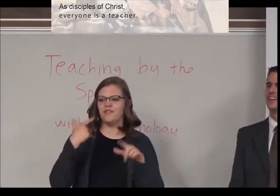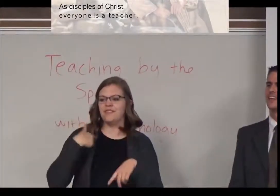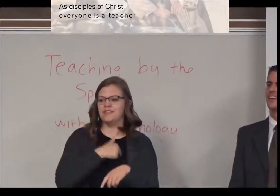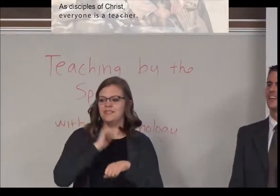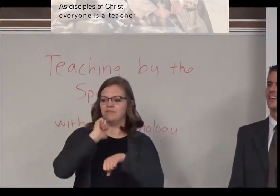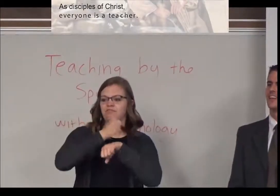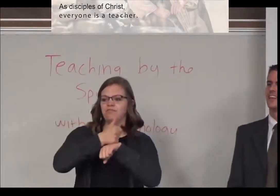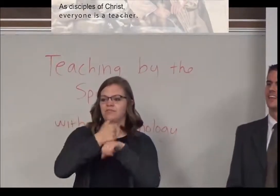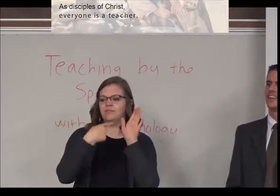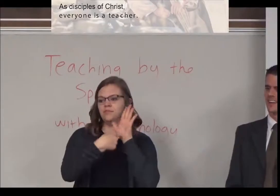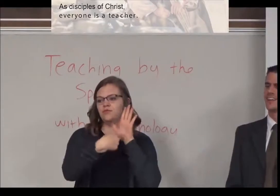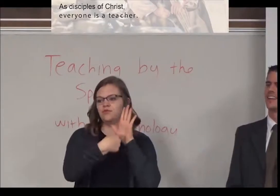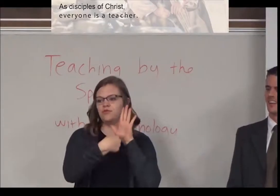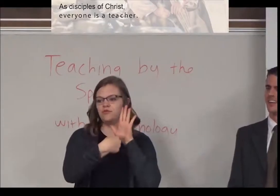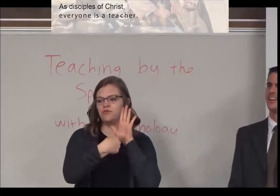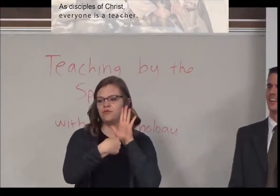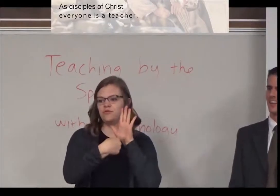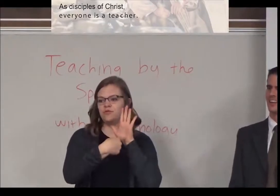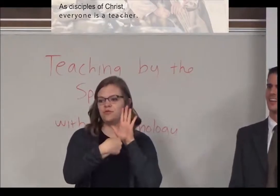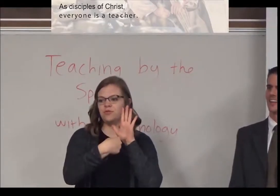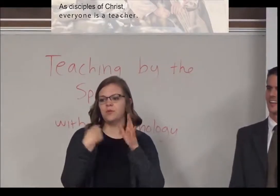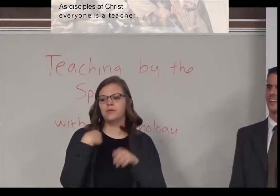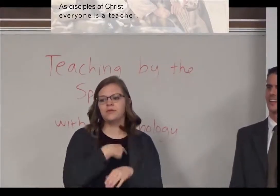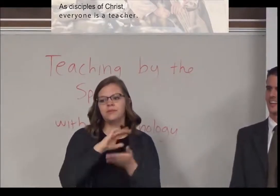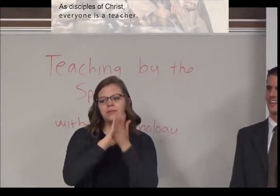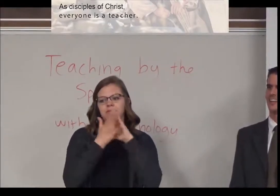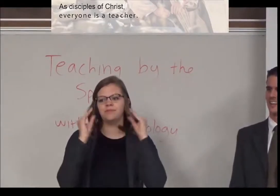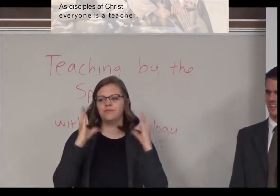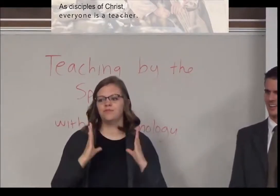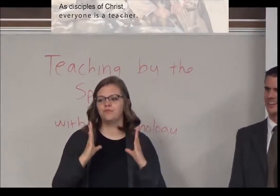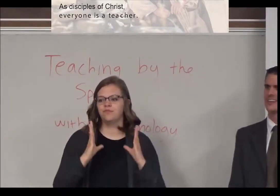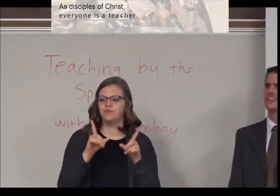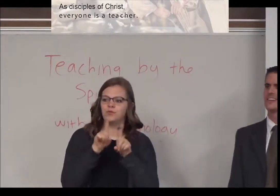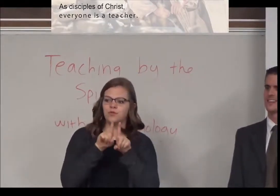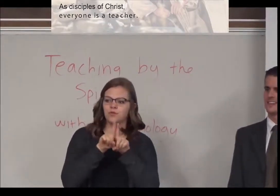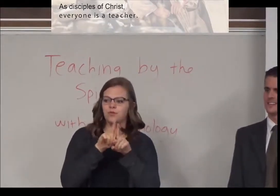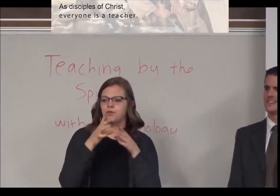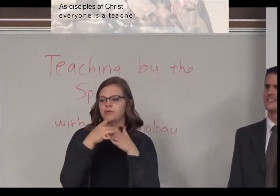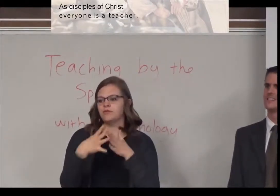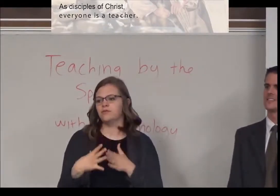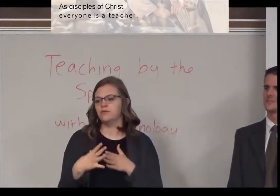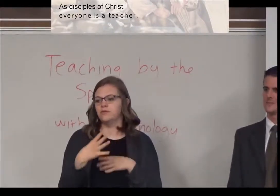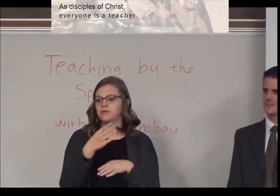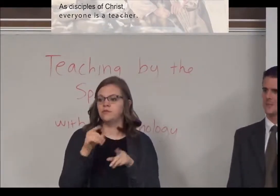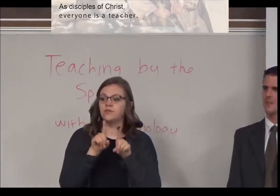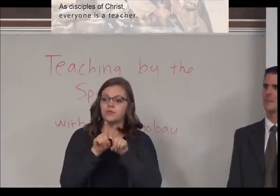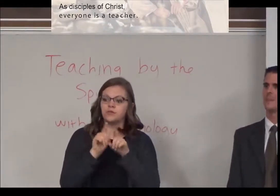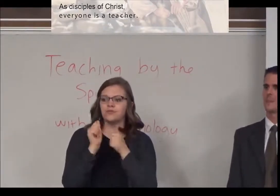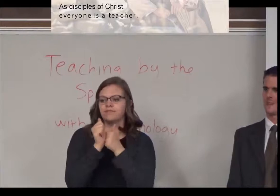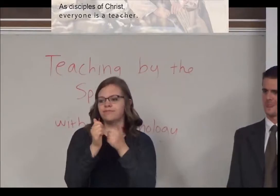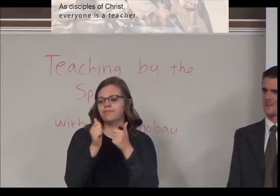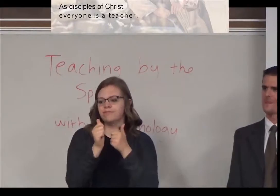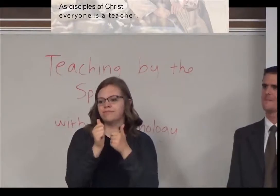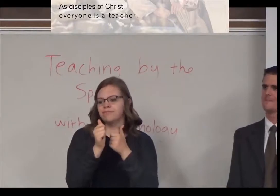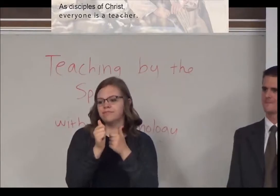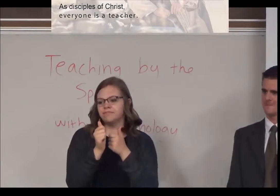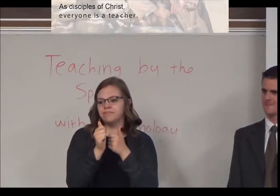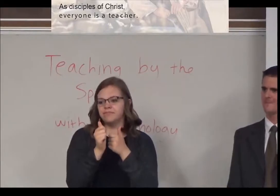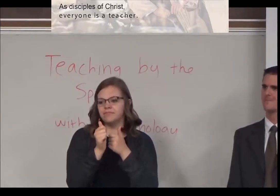set examples for people, so we're all teachers. we're also leaders. We're also followers.